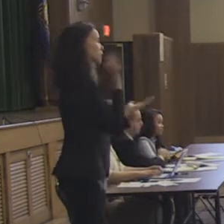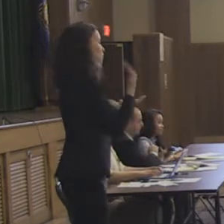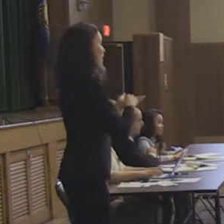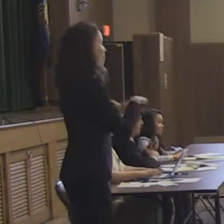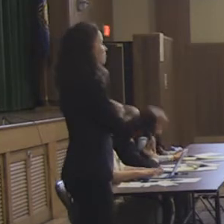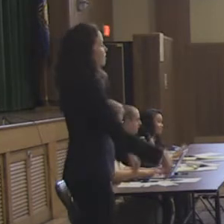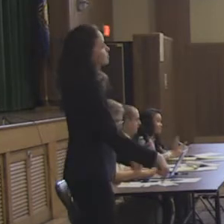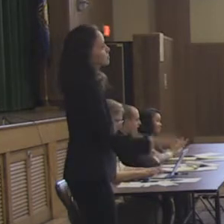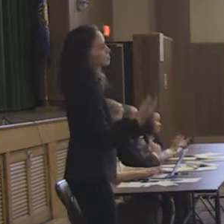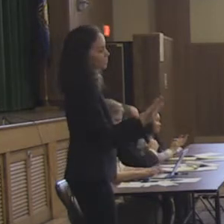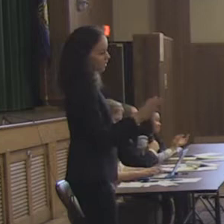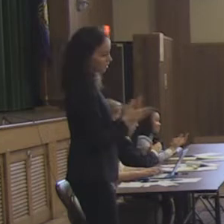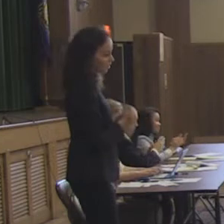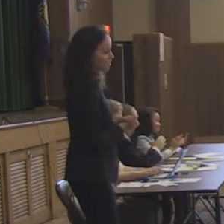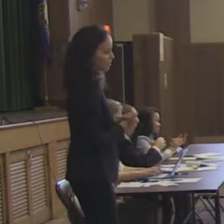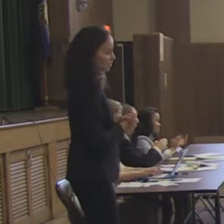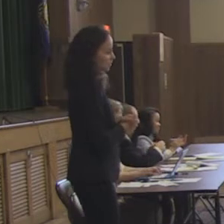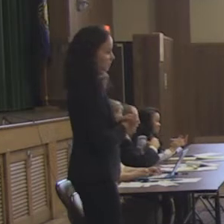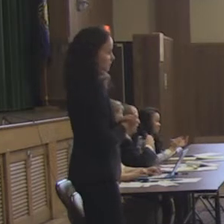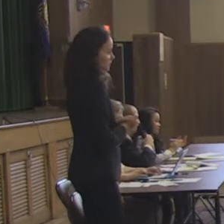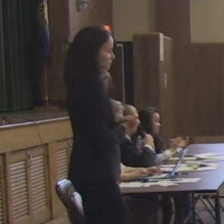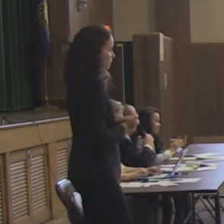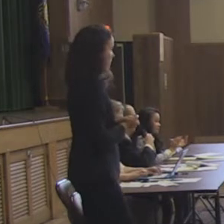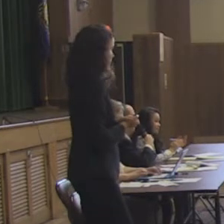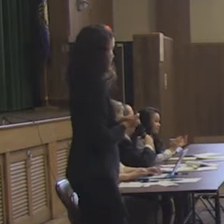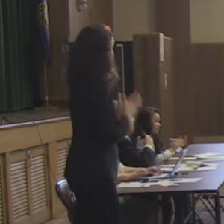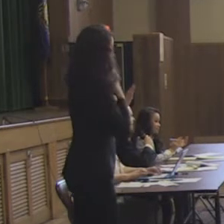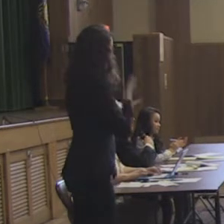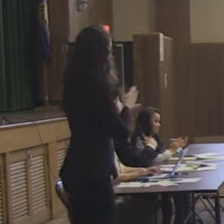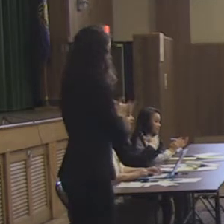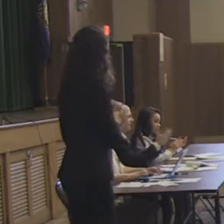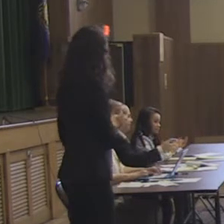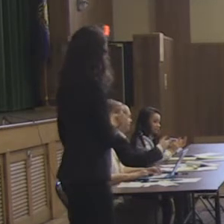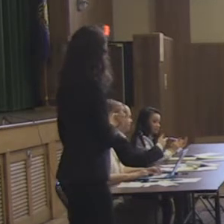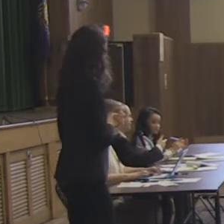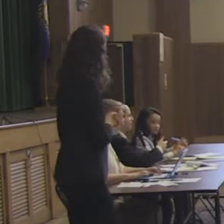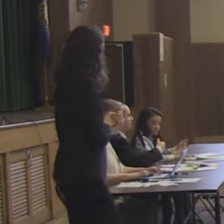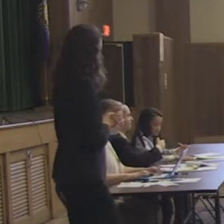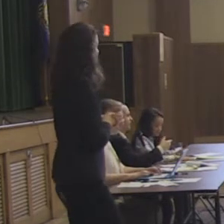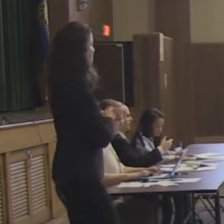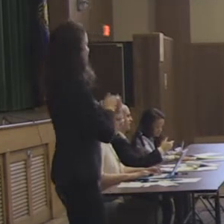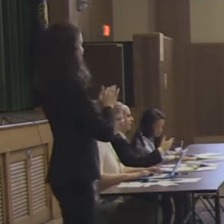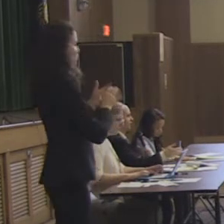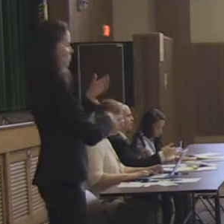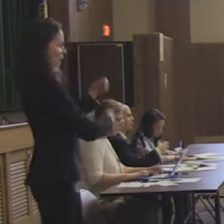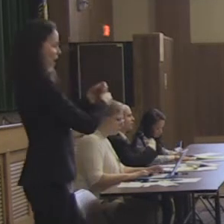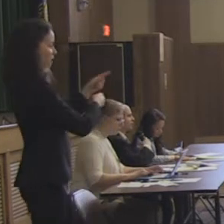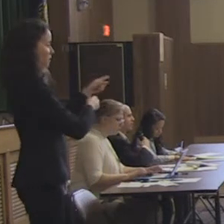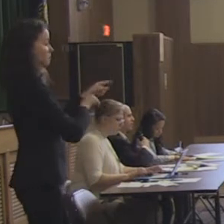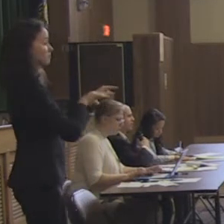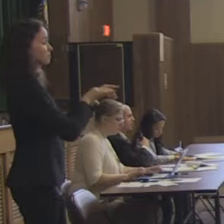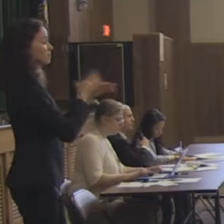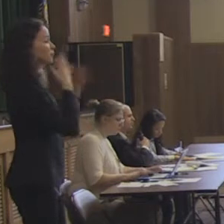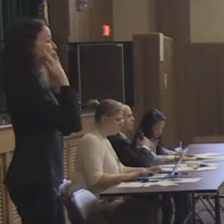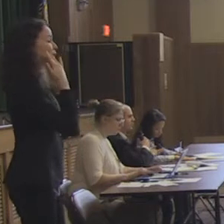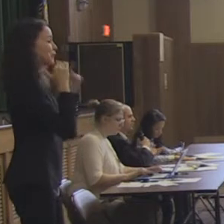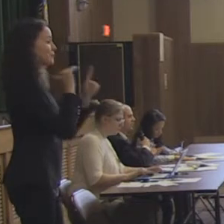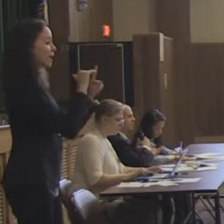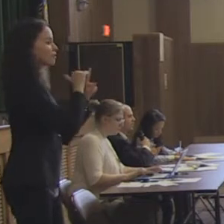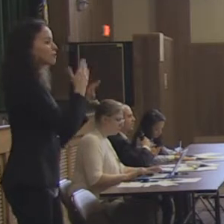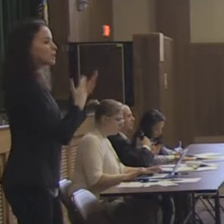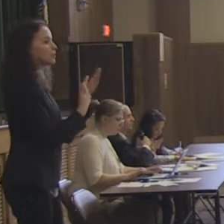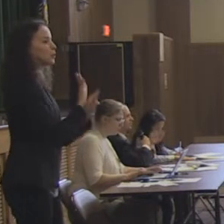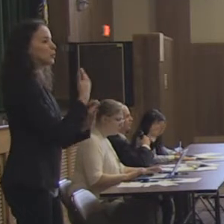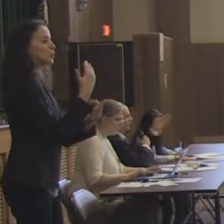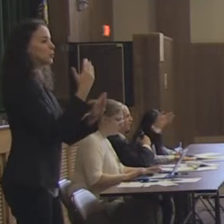great. Thank you. Thank you. And to that point, just as a friendly reminder, I know we have some new faces